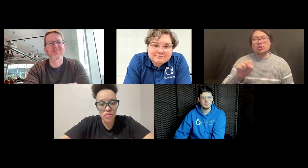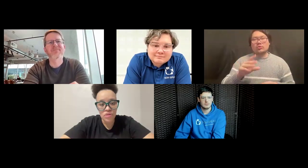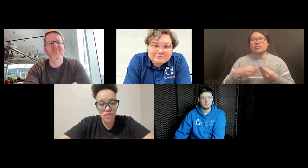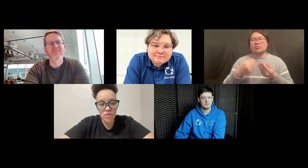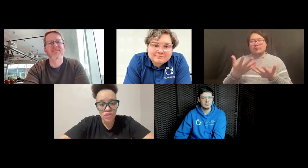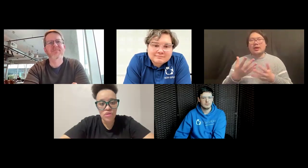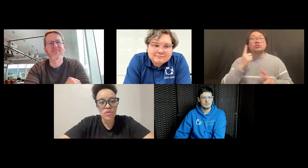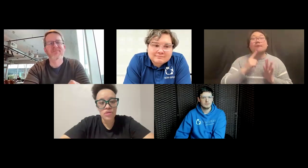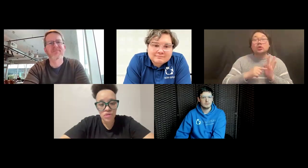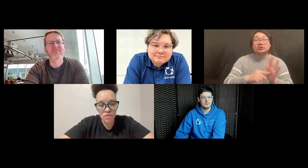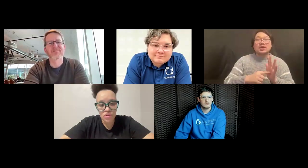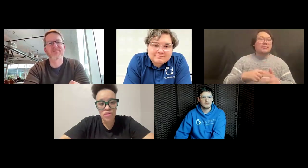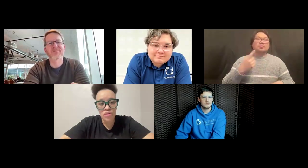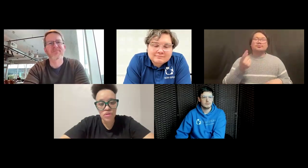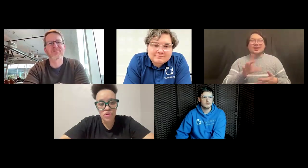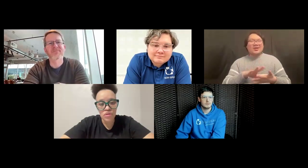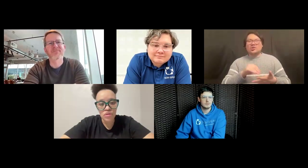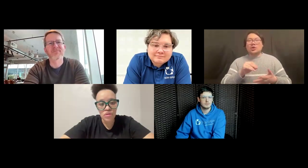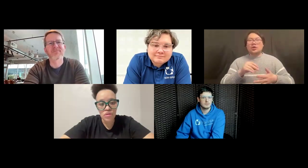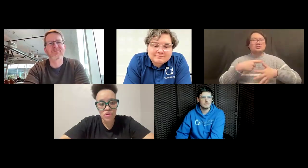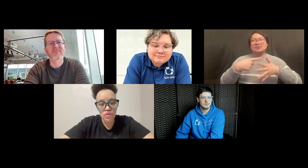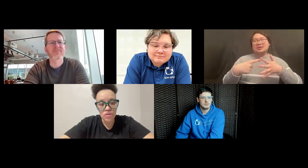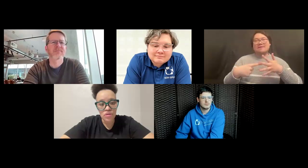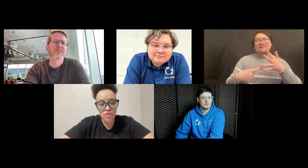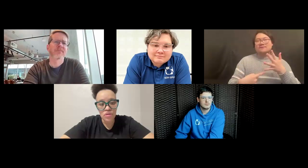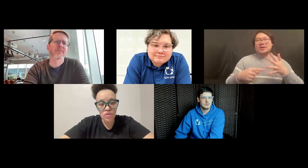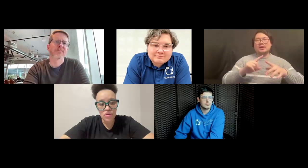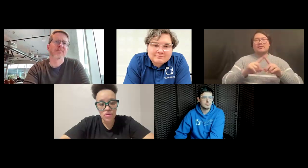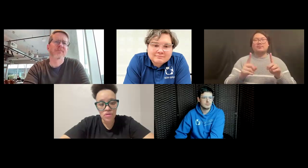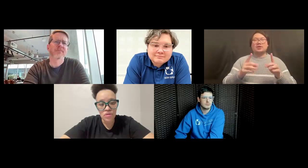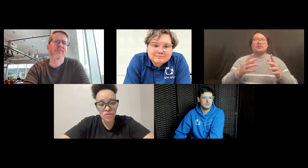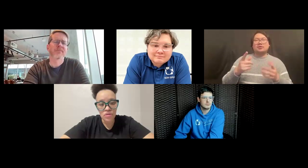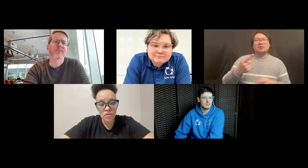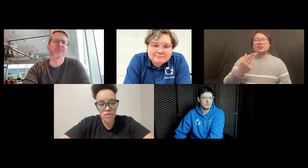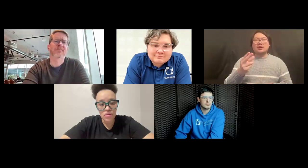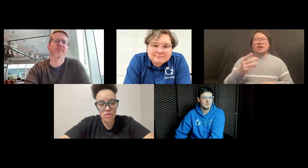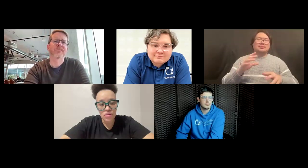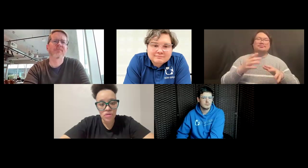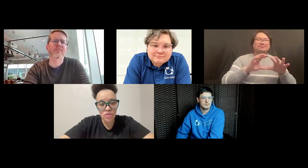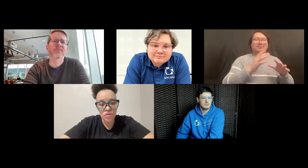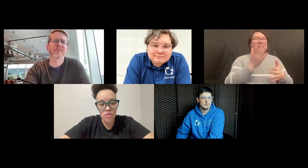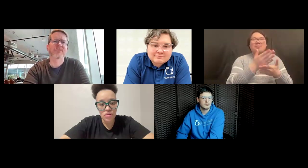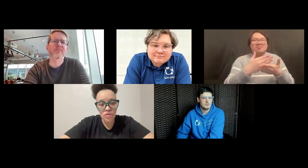language and cues as well that we provide. For example, if you're learning a series